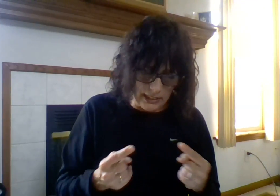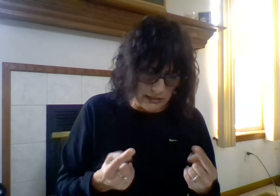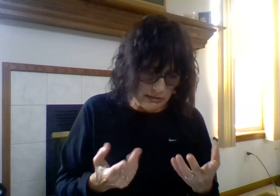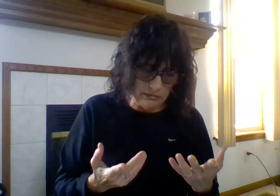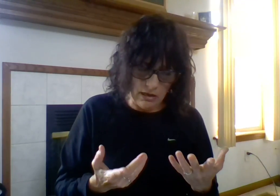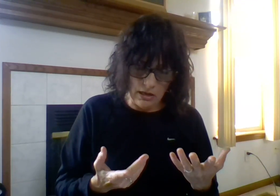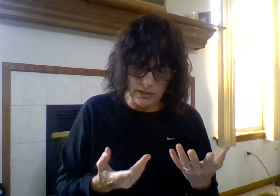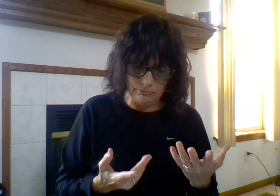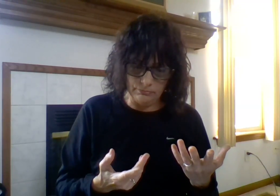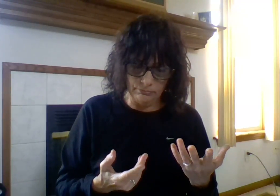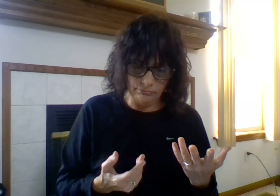pain,